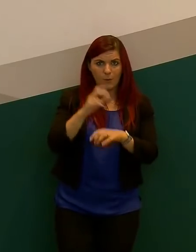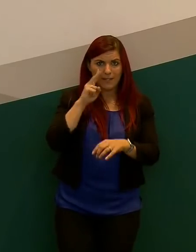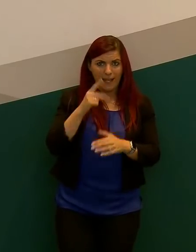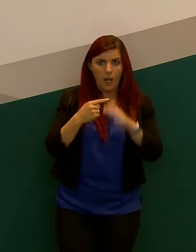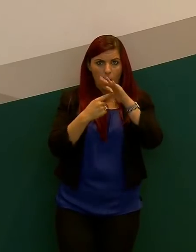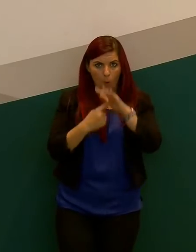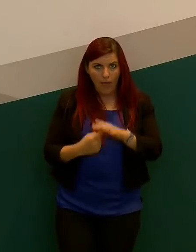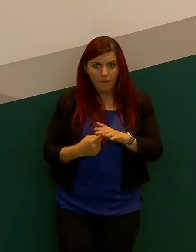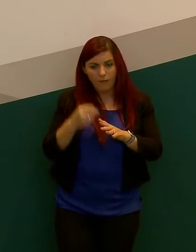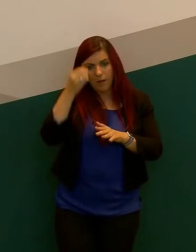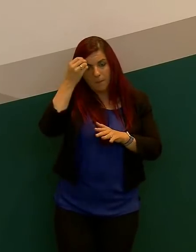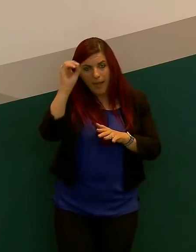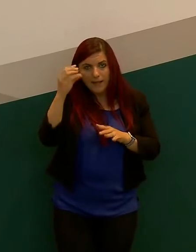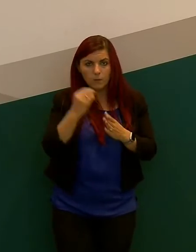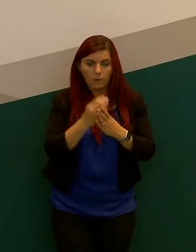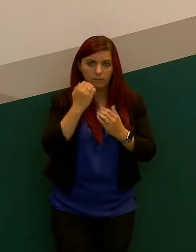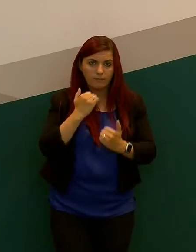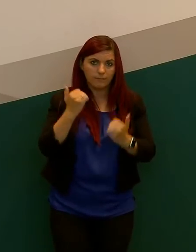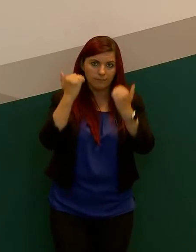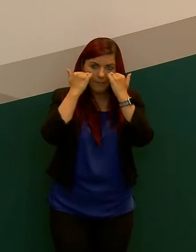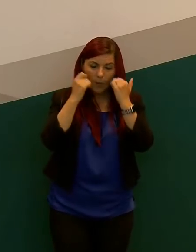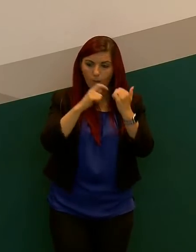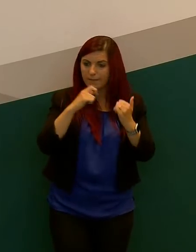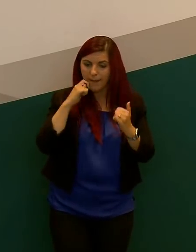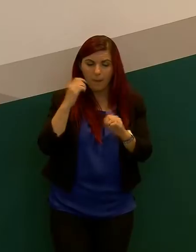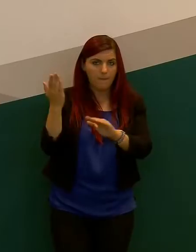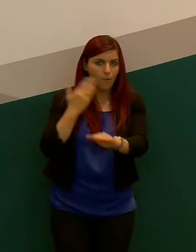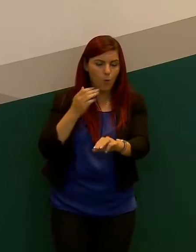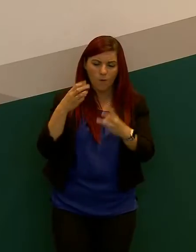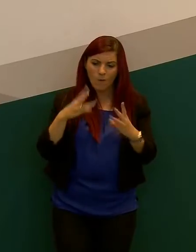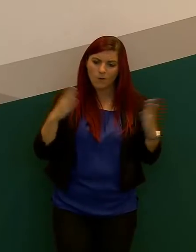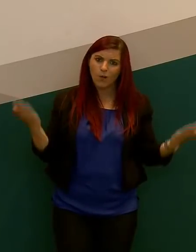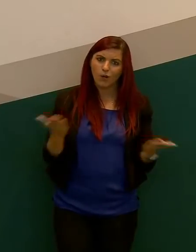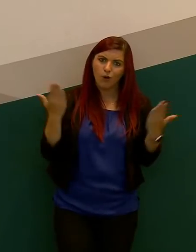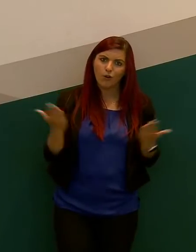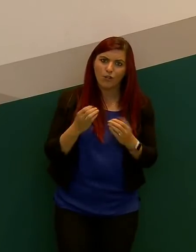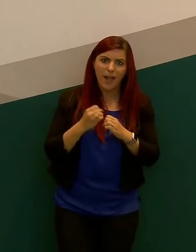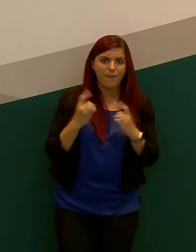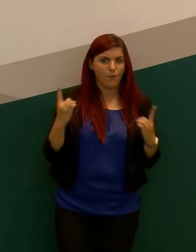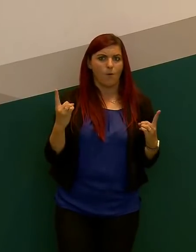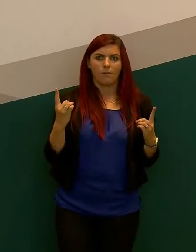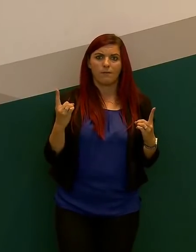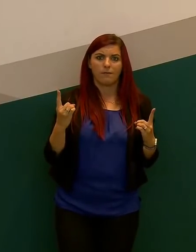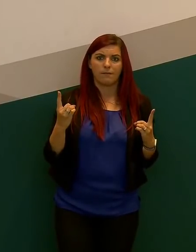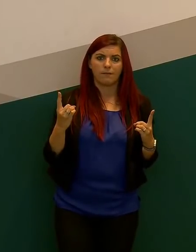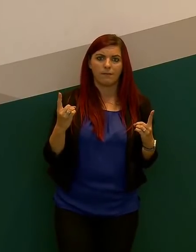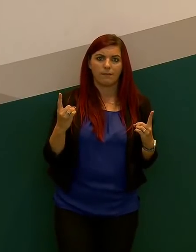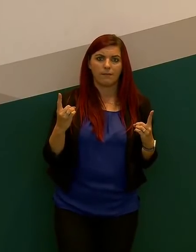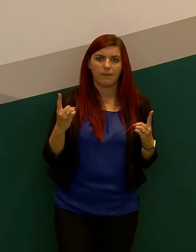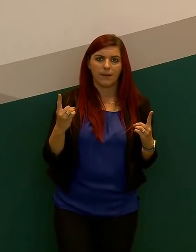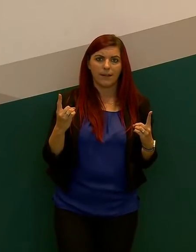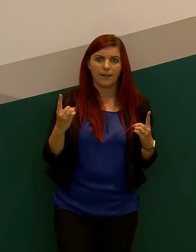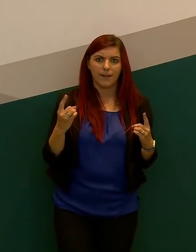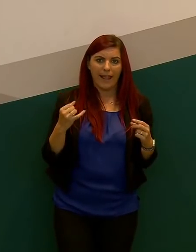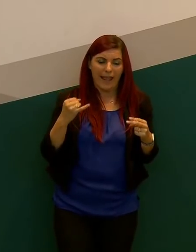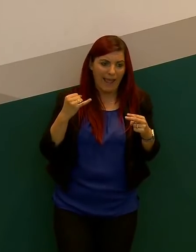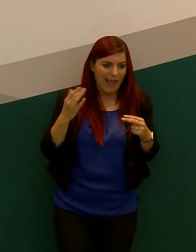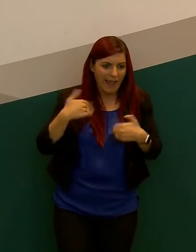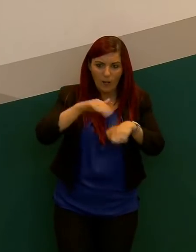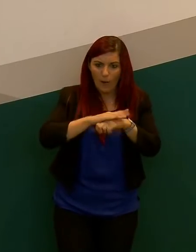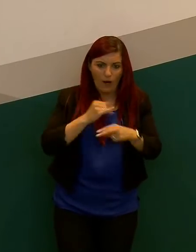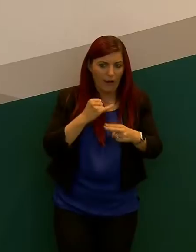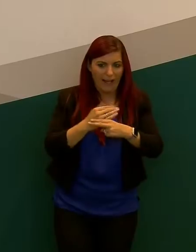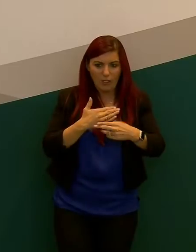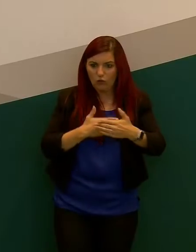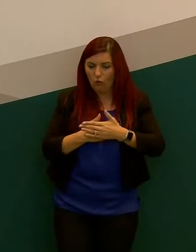of compliance with that in retail environments. We want to encourage every person in any setting indoors in which